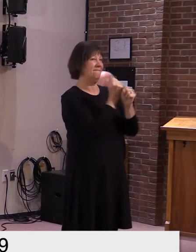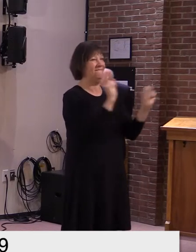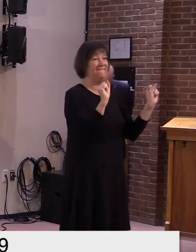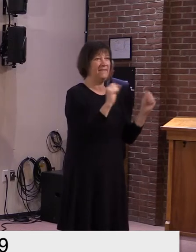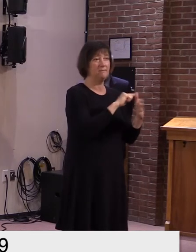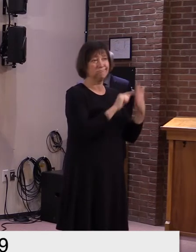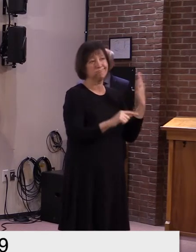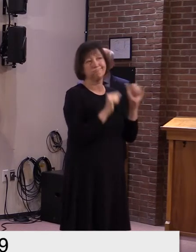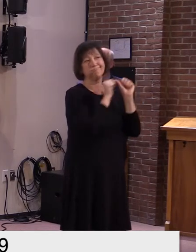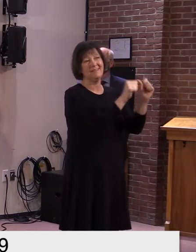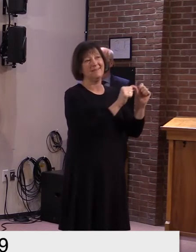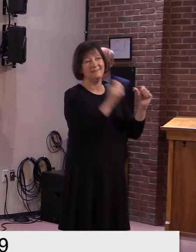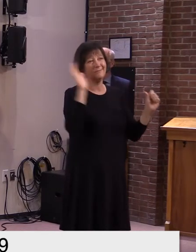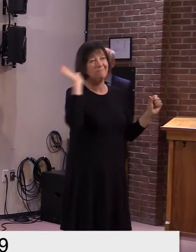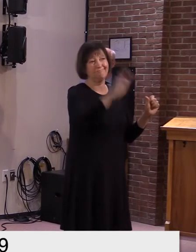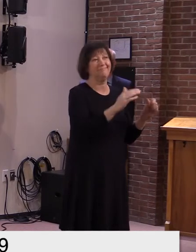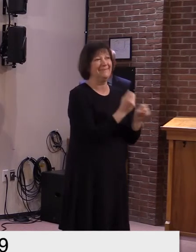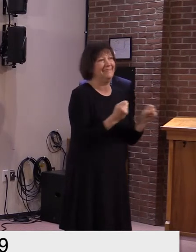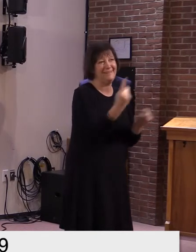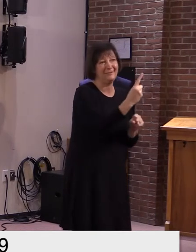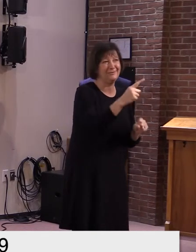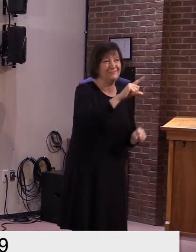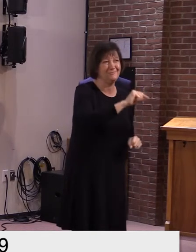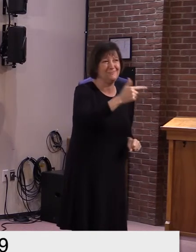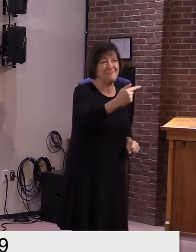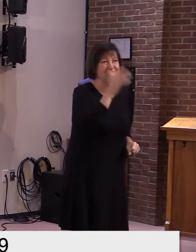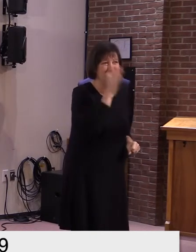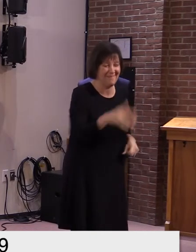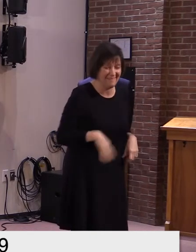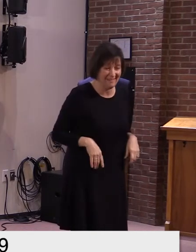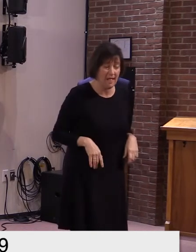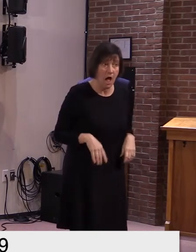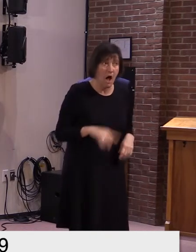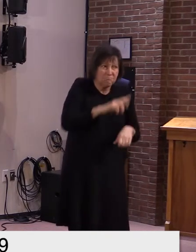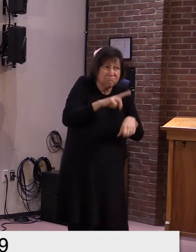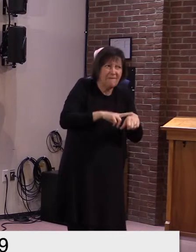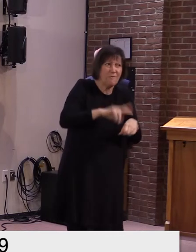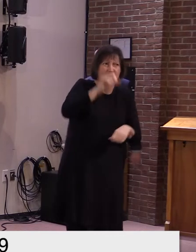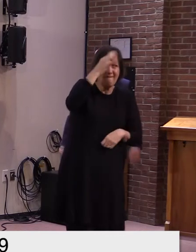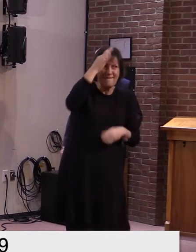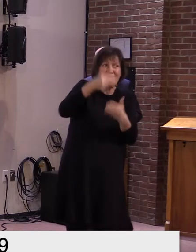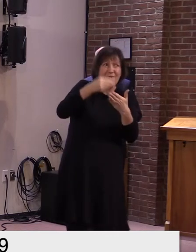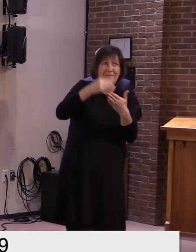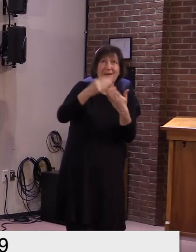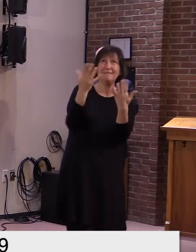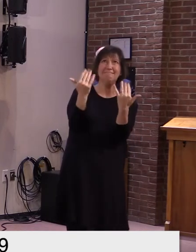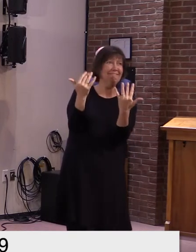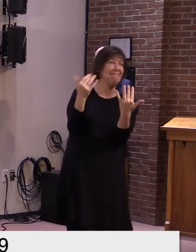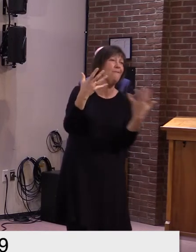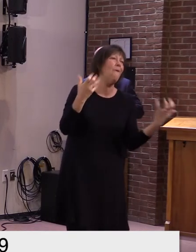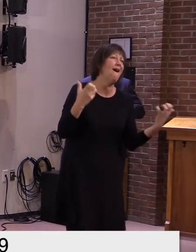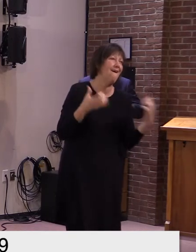next budget cycle. But again, while we could use some help, and I know other states are in